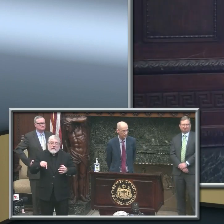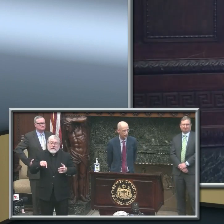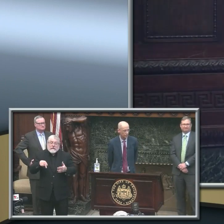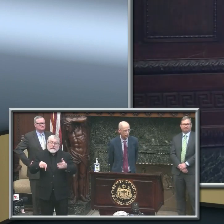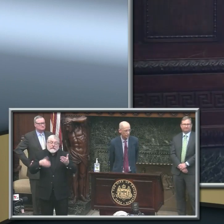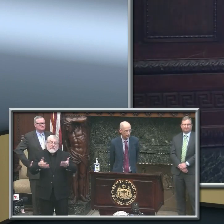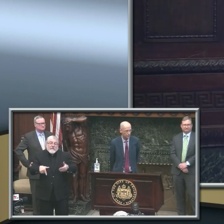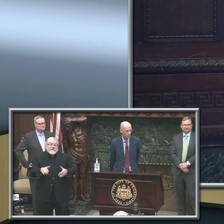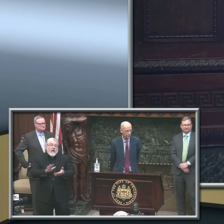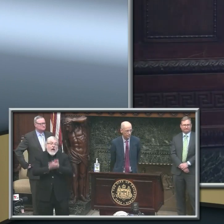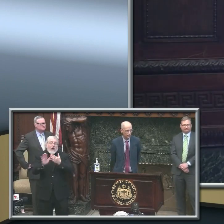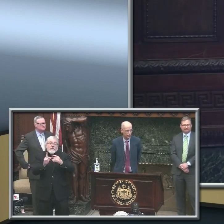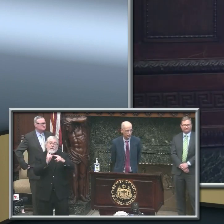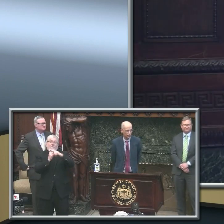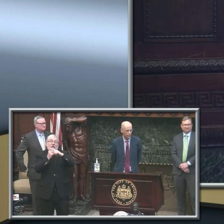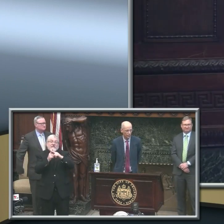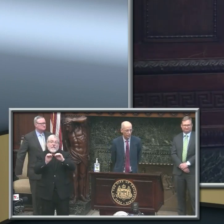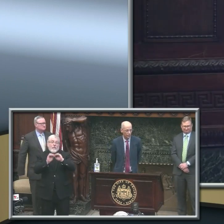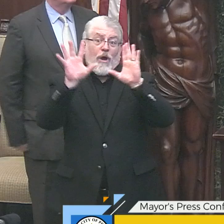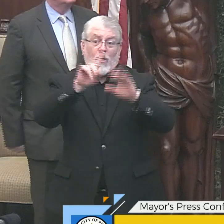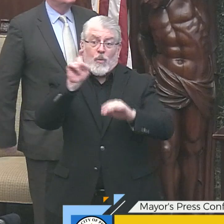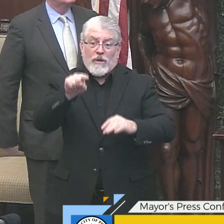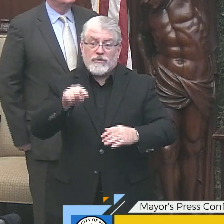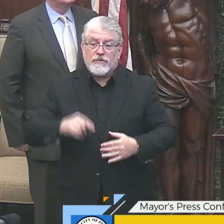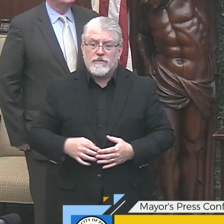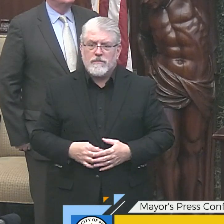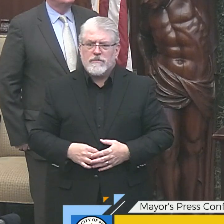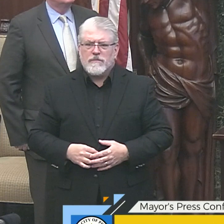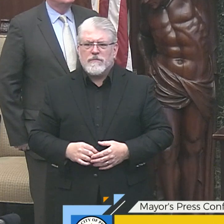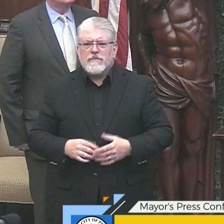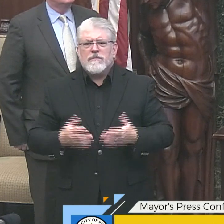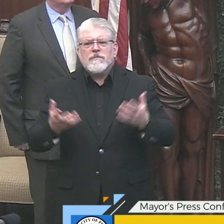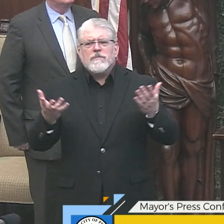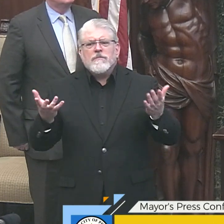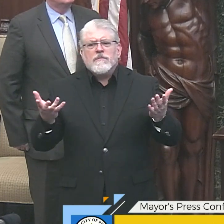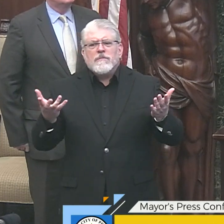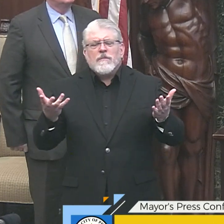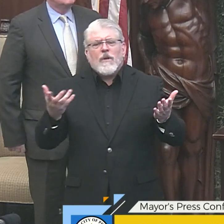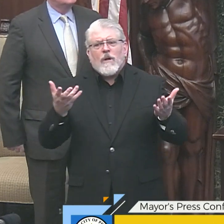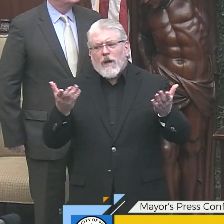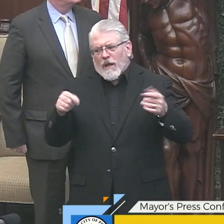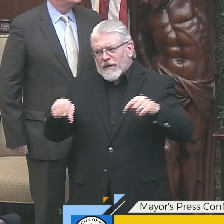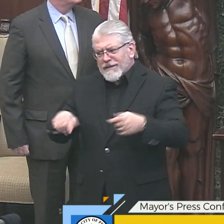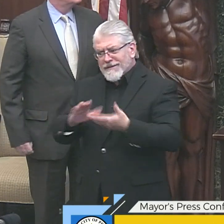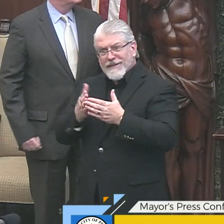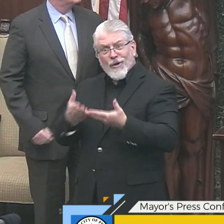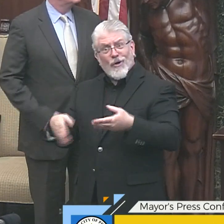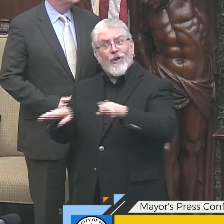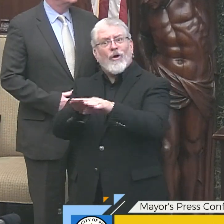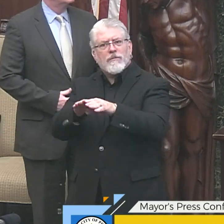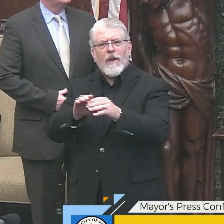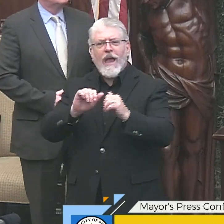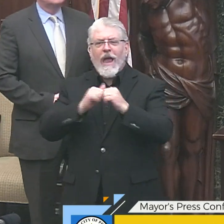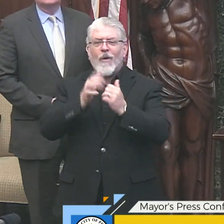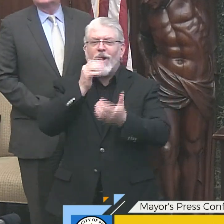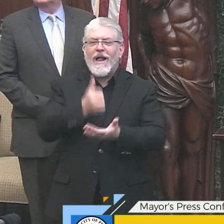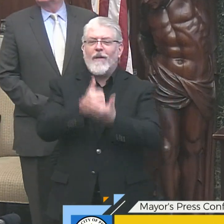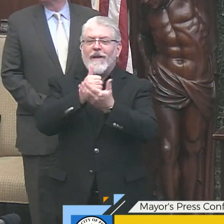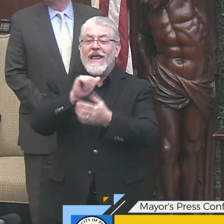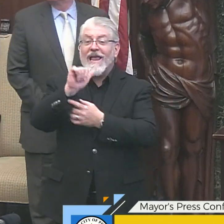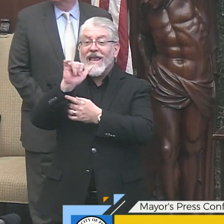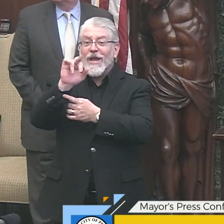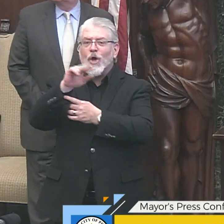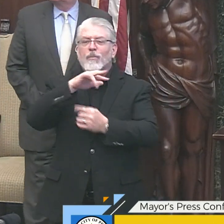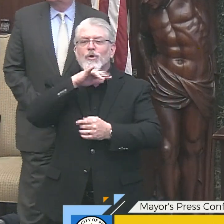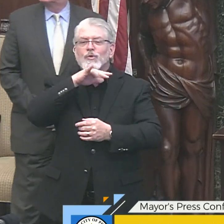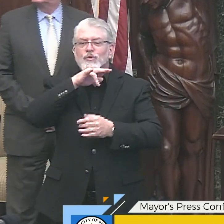how this could impact air pollution? Yeah, I expect our air pollution levels will probably go down because the number of vehicles on the streets is less, and